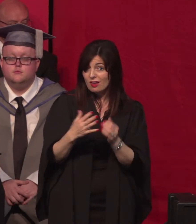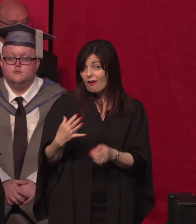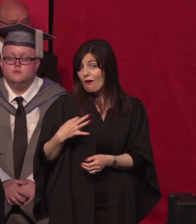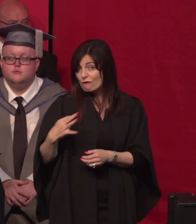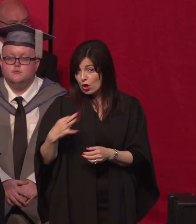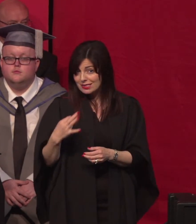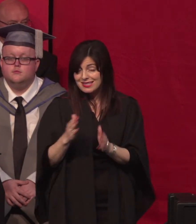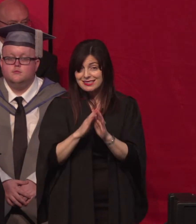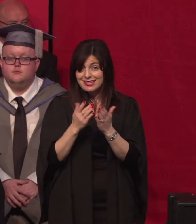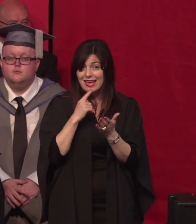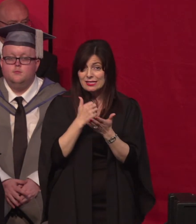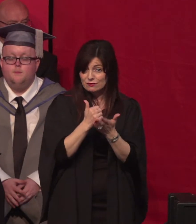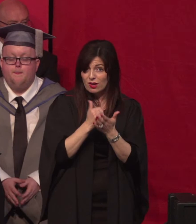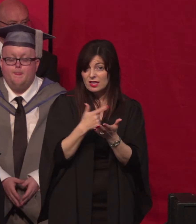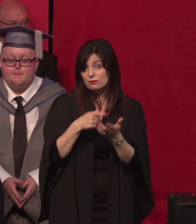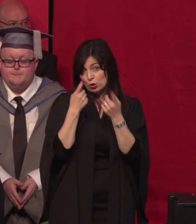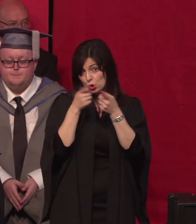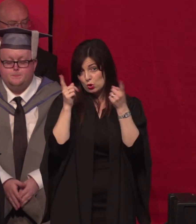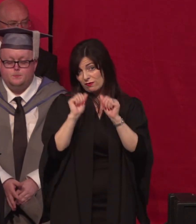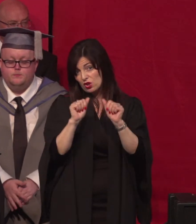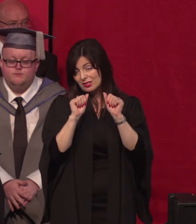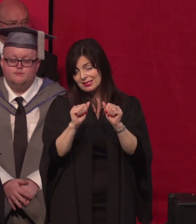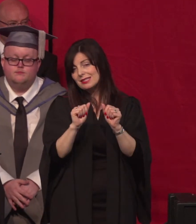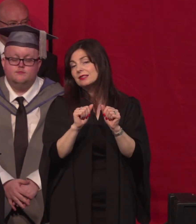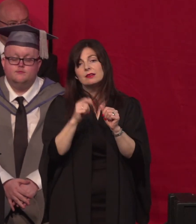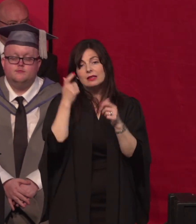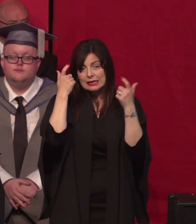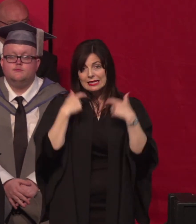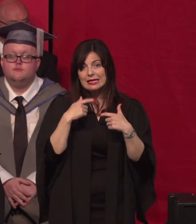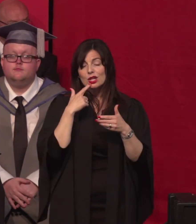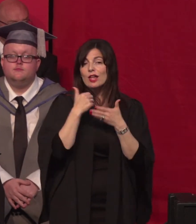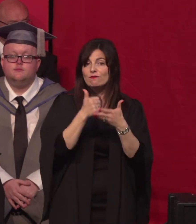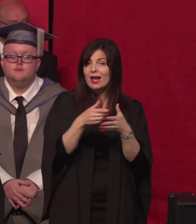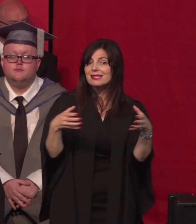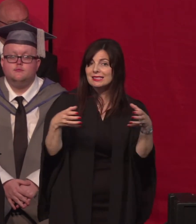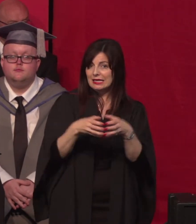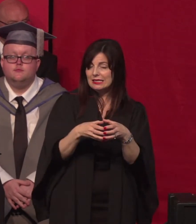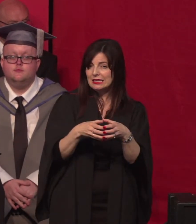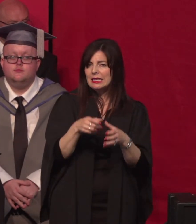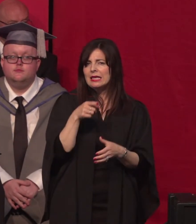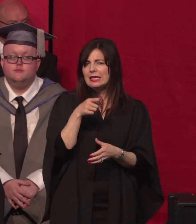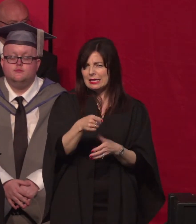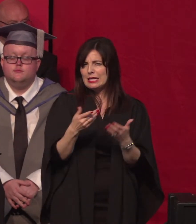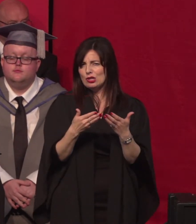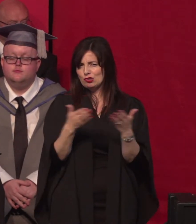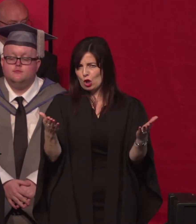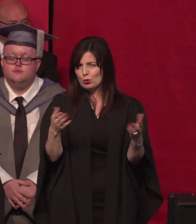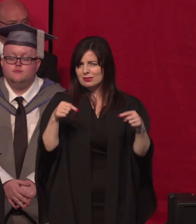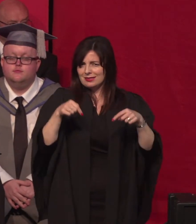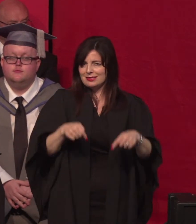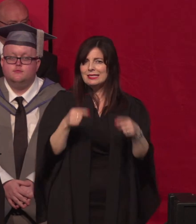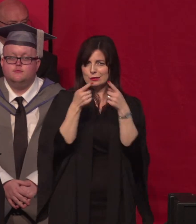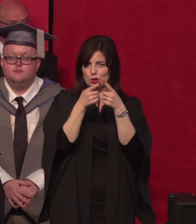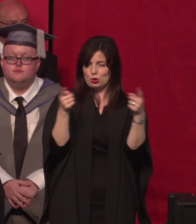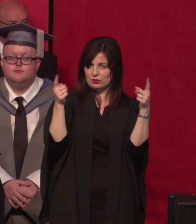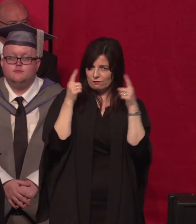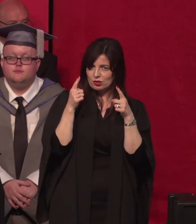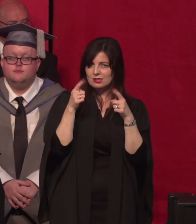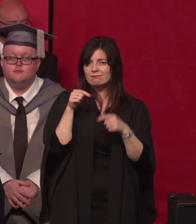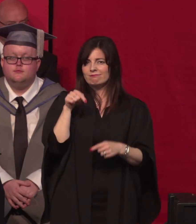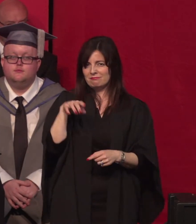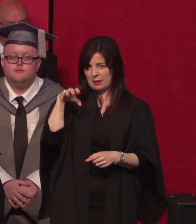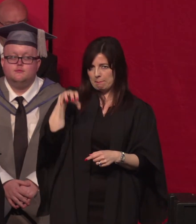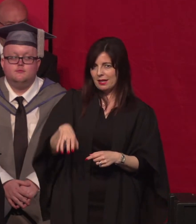case advisor for the university's own legal advice clinic. Ryan clearly demonstrates that our university is that place